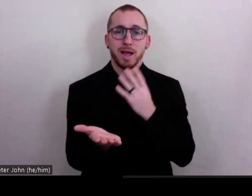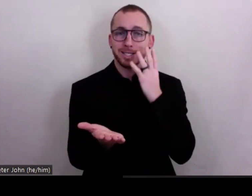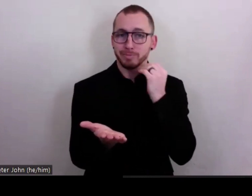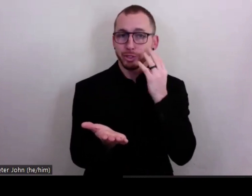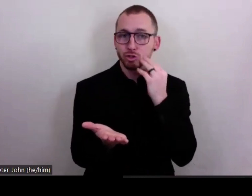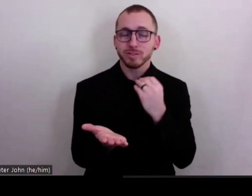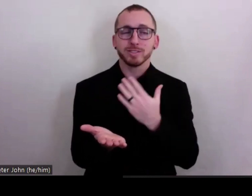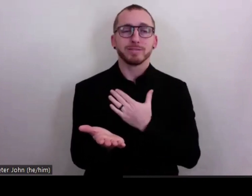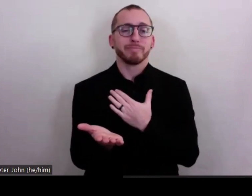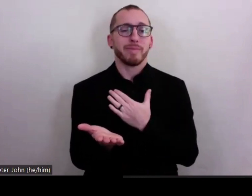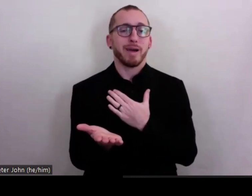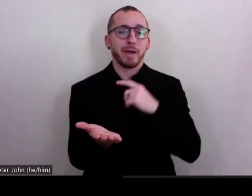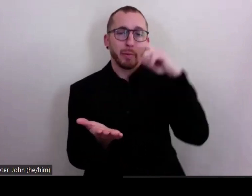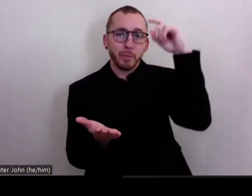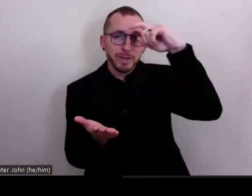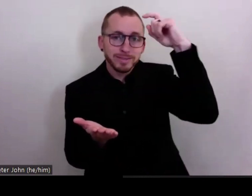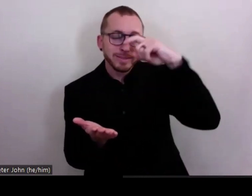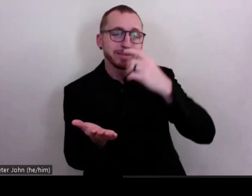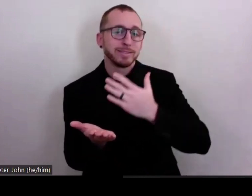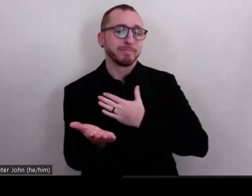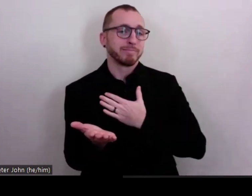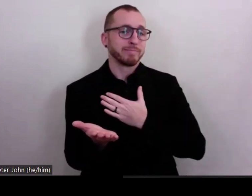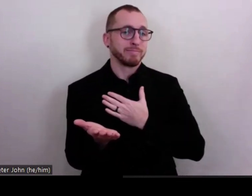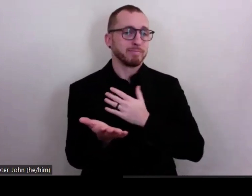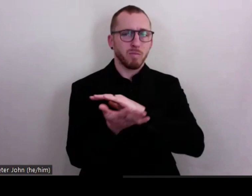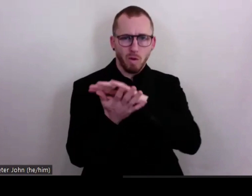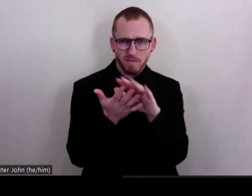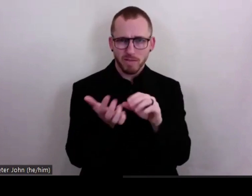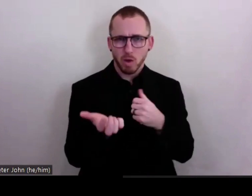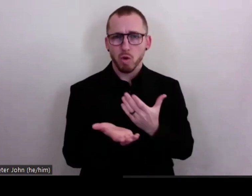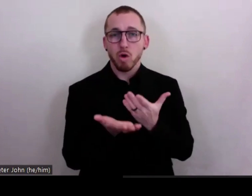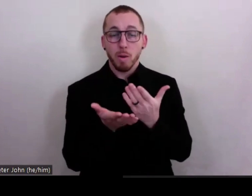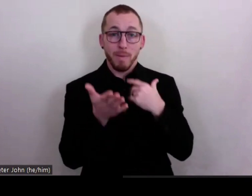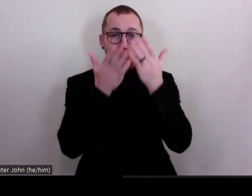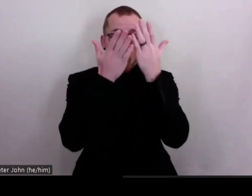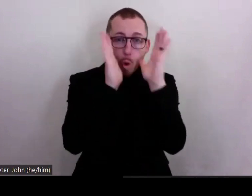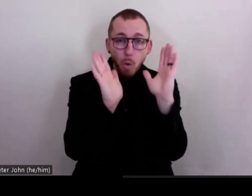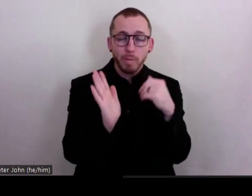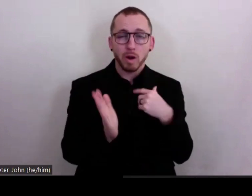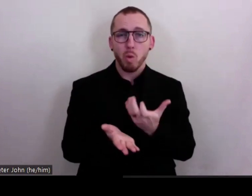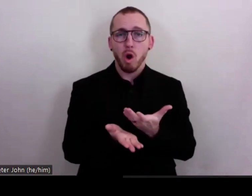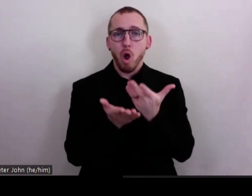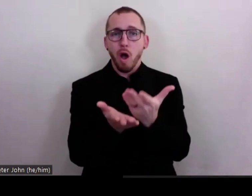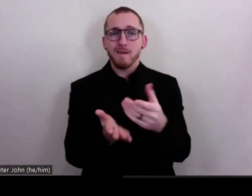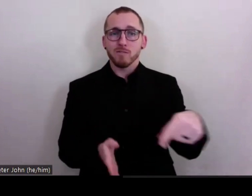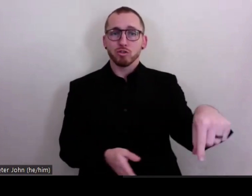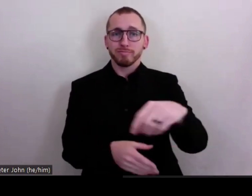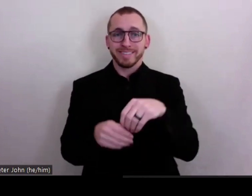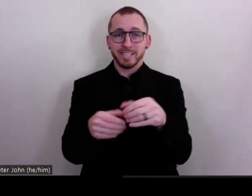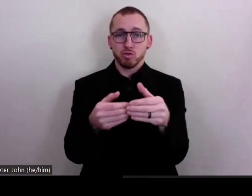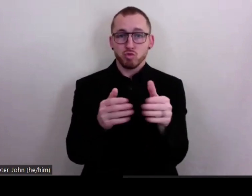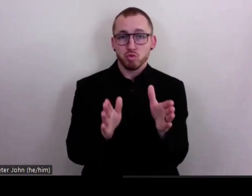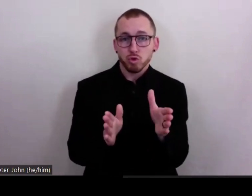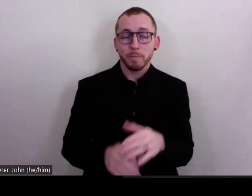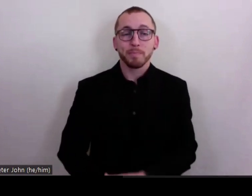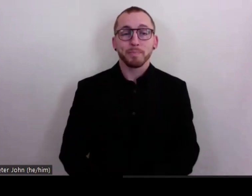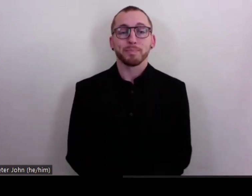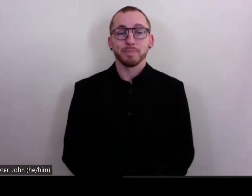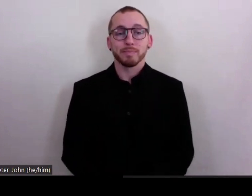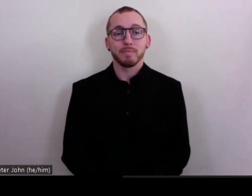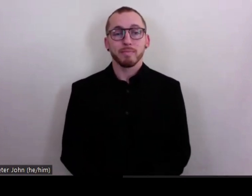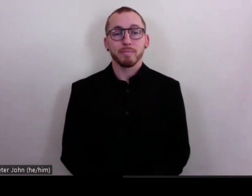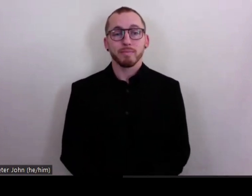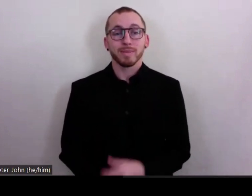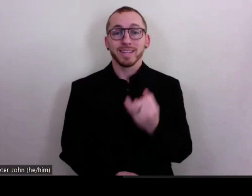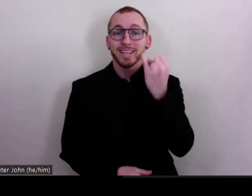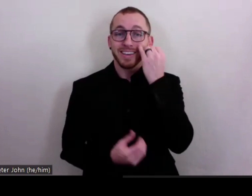experiences, my wisdom, and my openness to this room. If there are specific things that stood